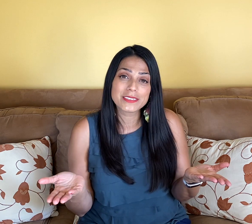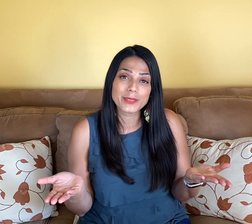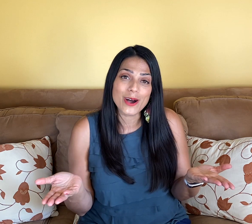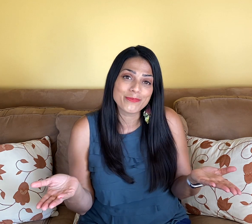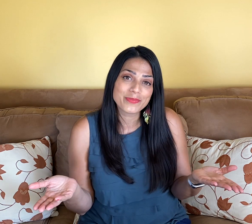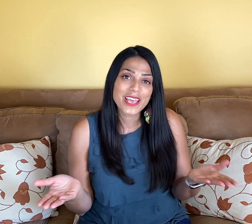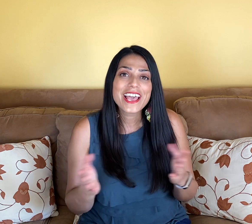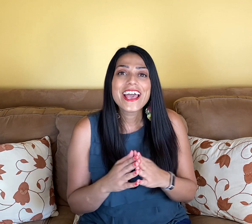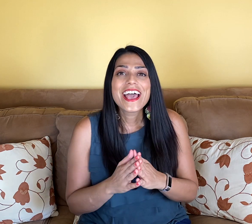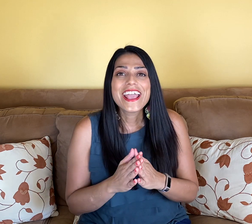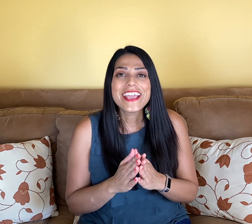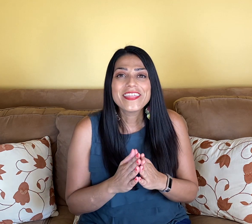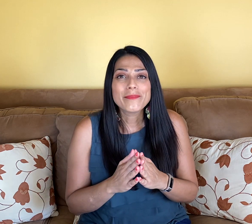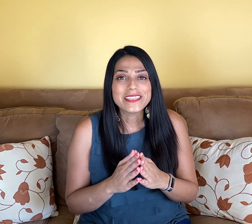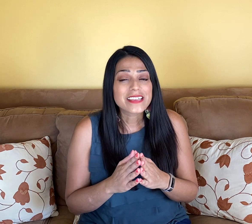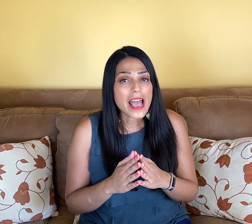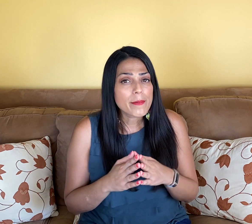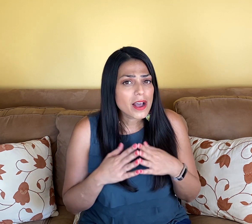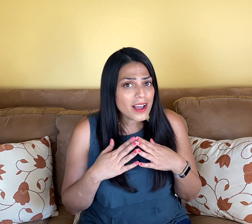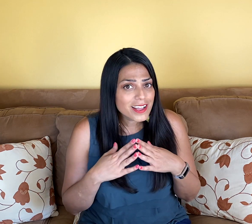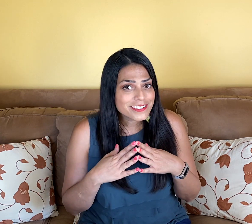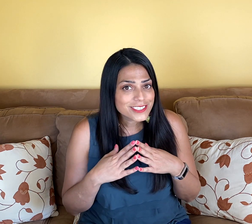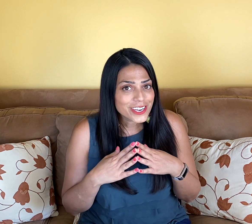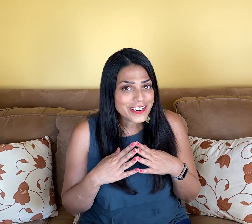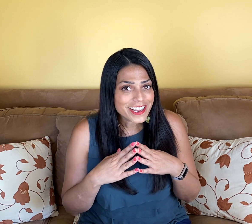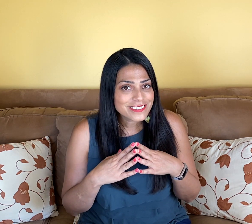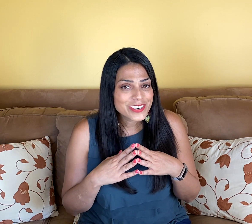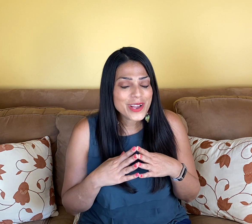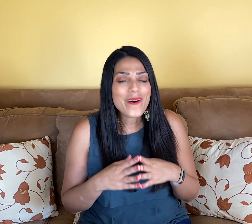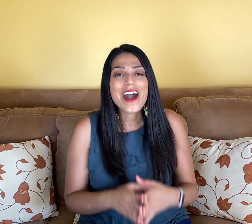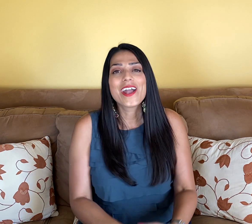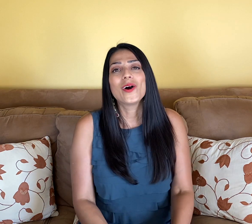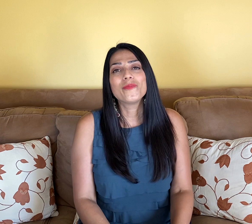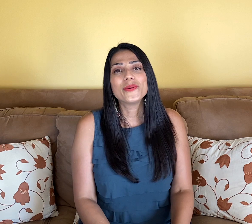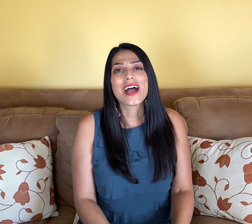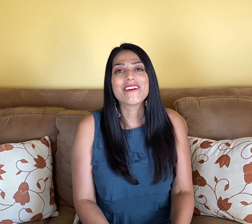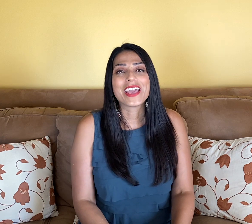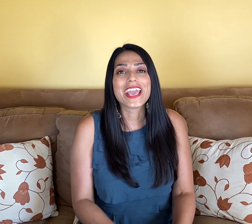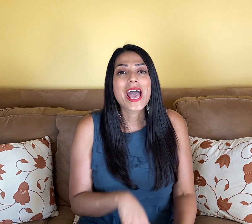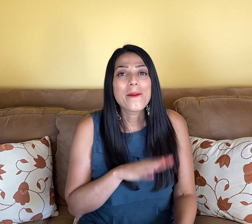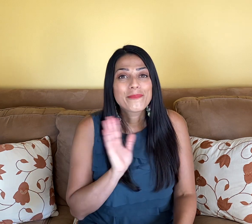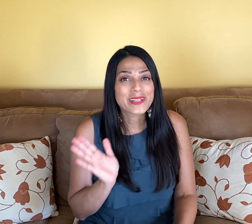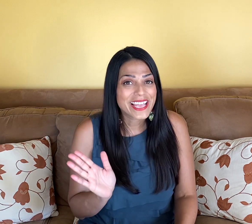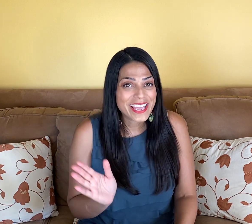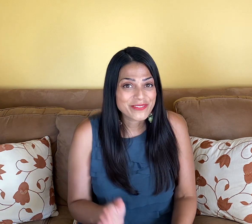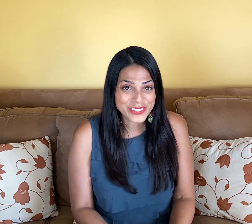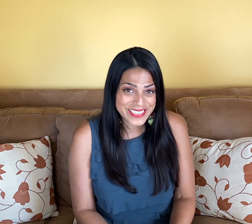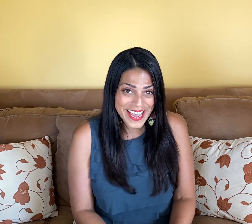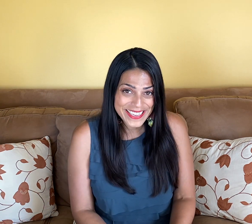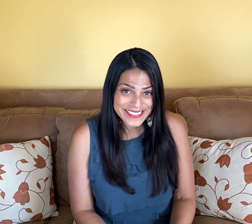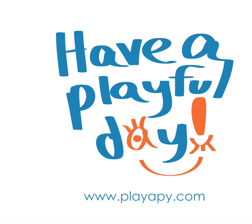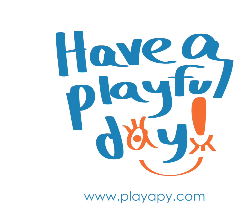below. In the meantime, until our next video, I hope you have a playful day.